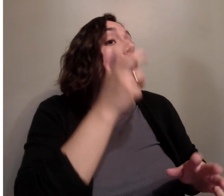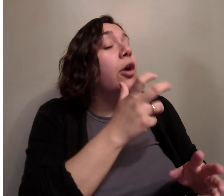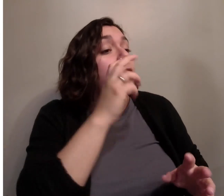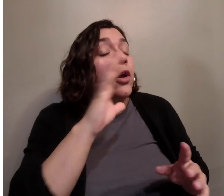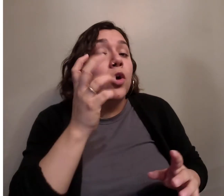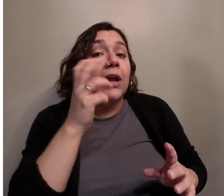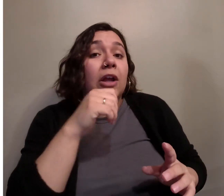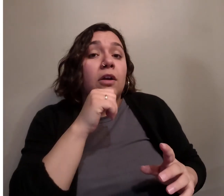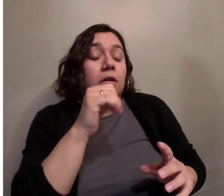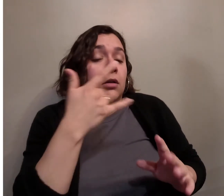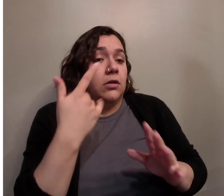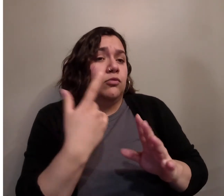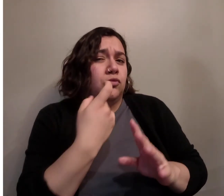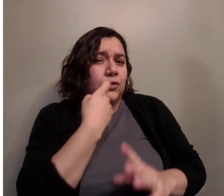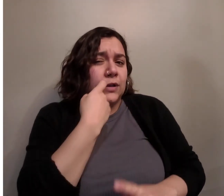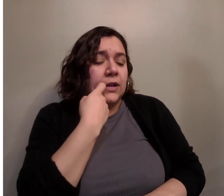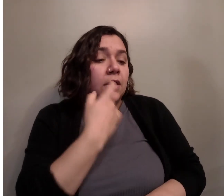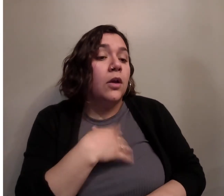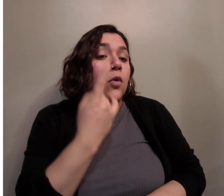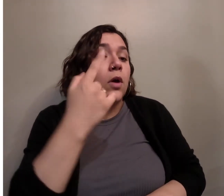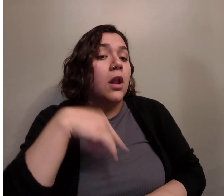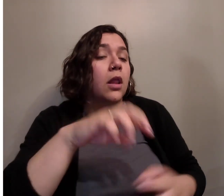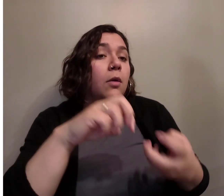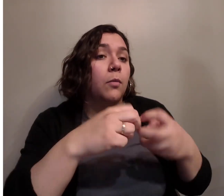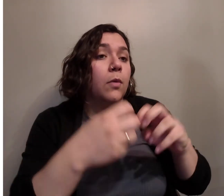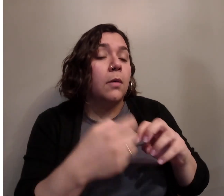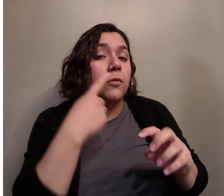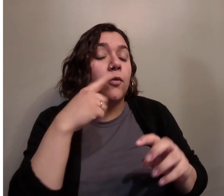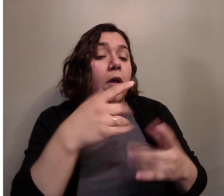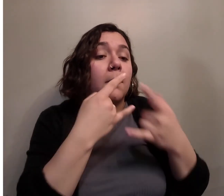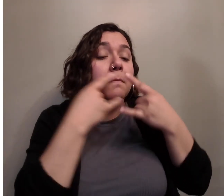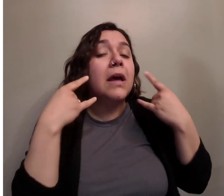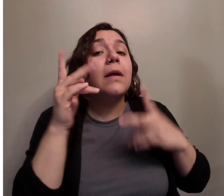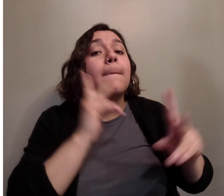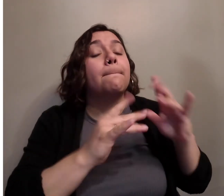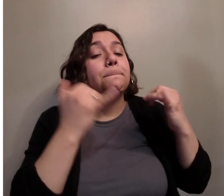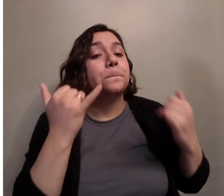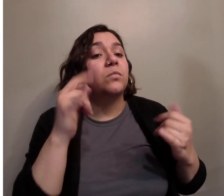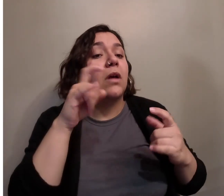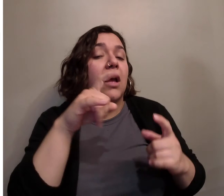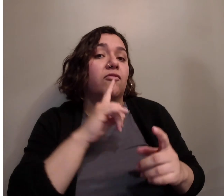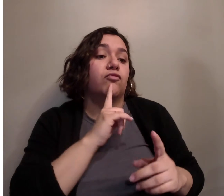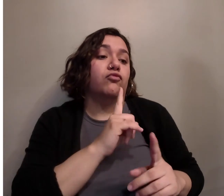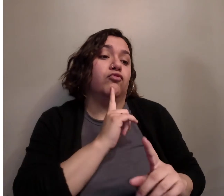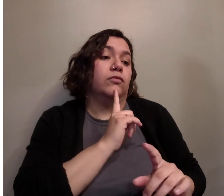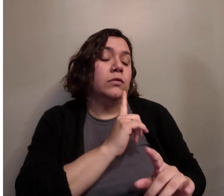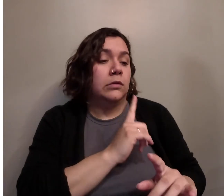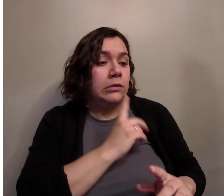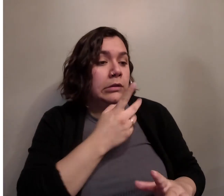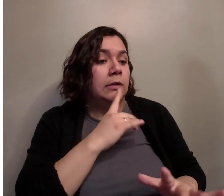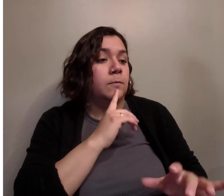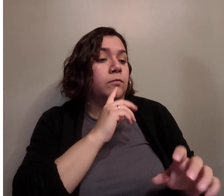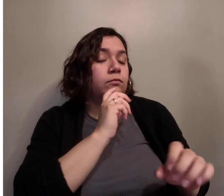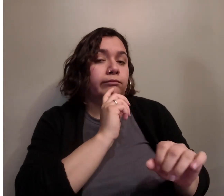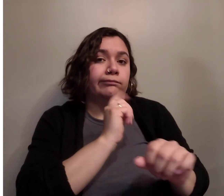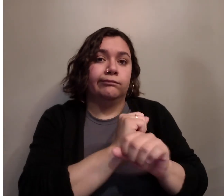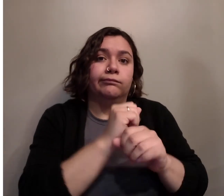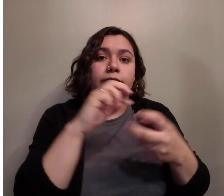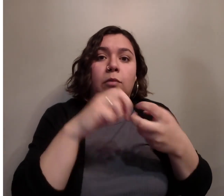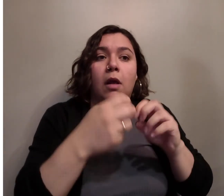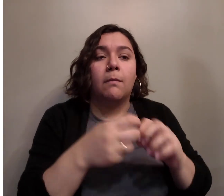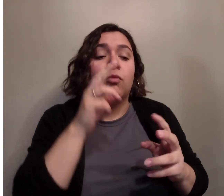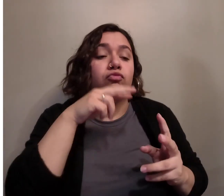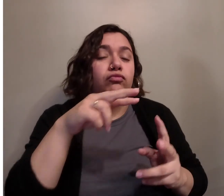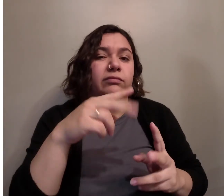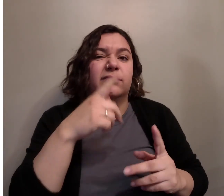You know, Patton, I heard on the radio not long ago that one of the problems of the masks is that people now are having real